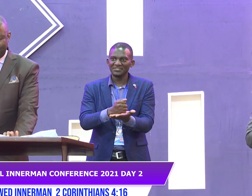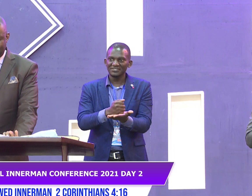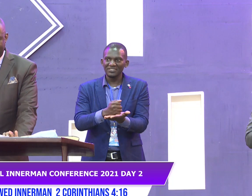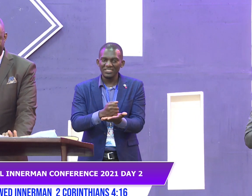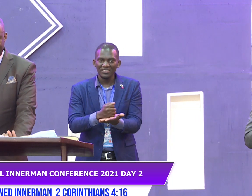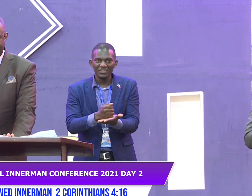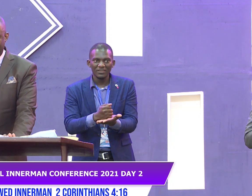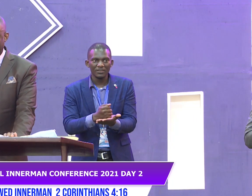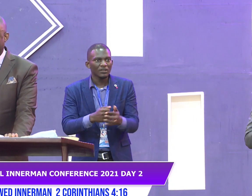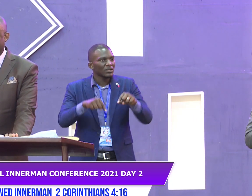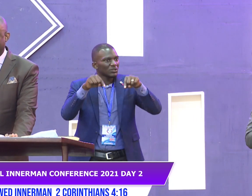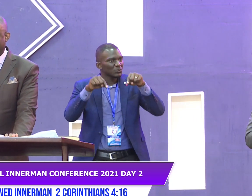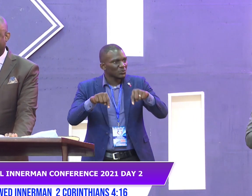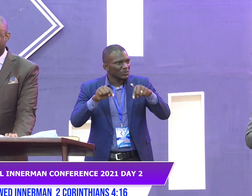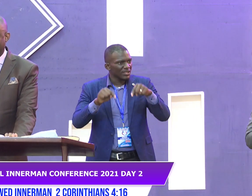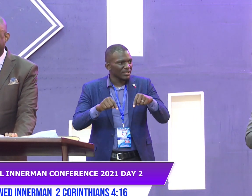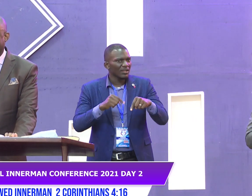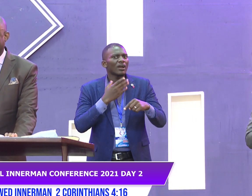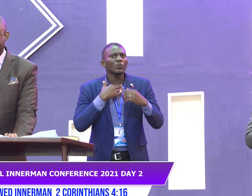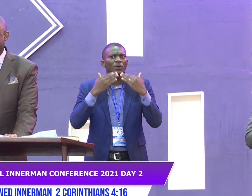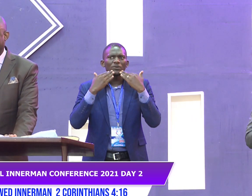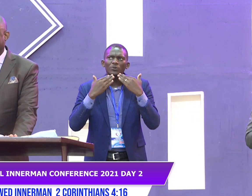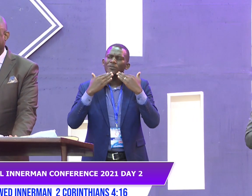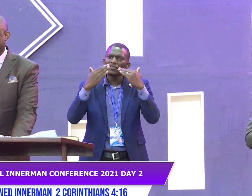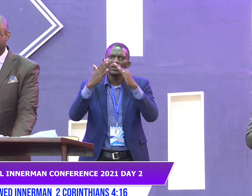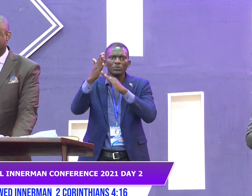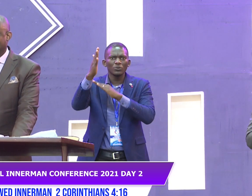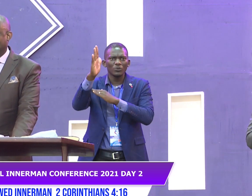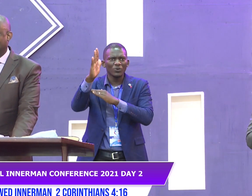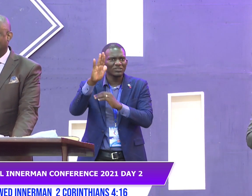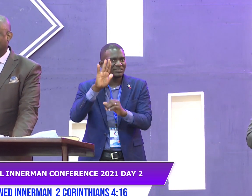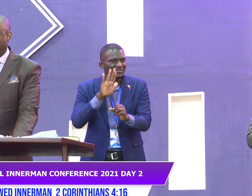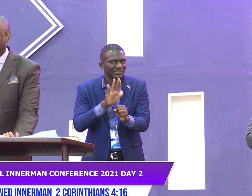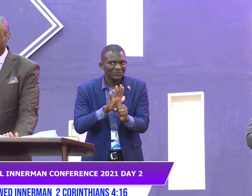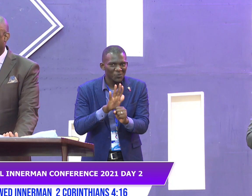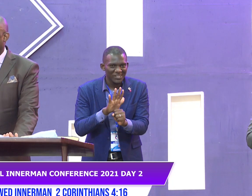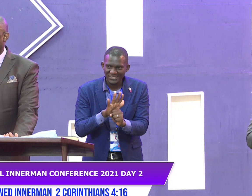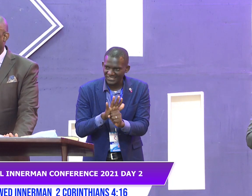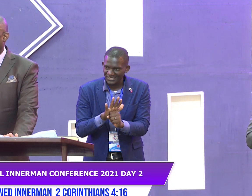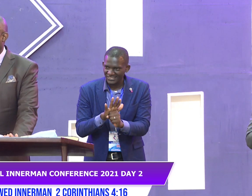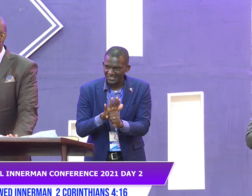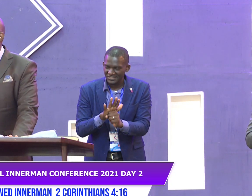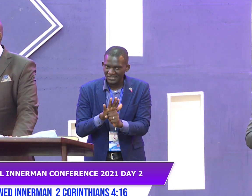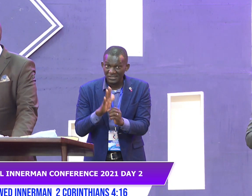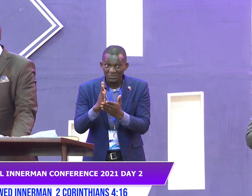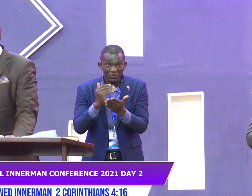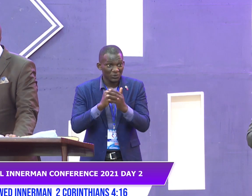I also take this opportunity to thank God